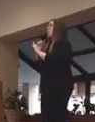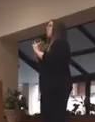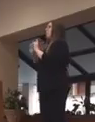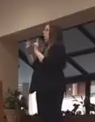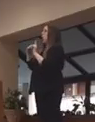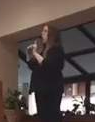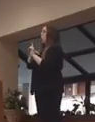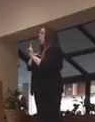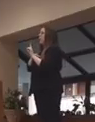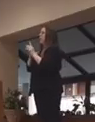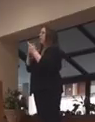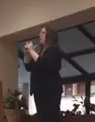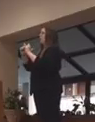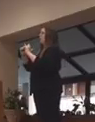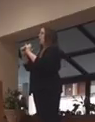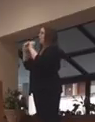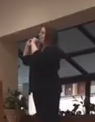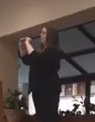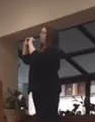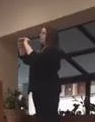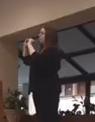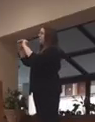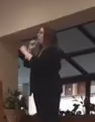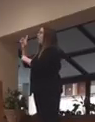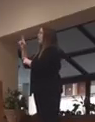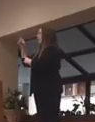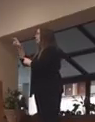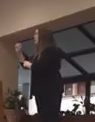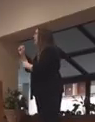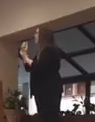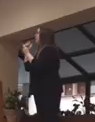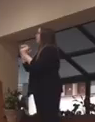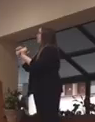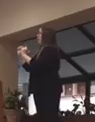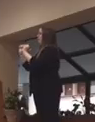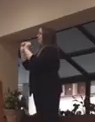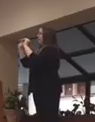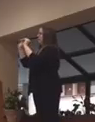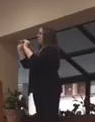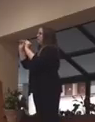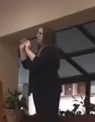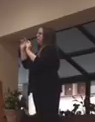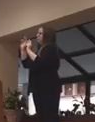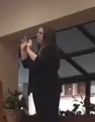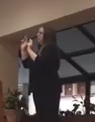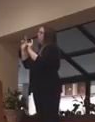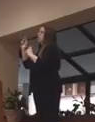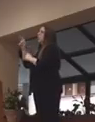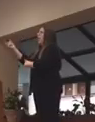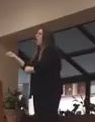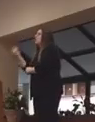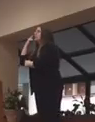Or we could leave it as it stands and provide clarification, working with